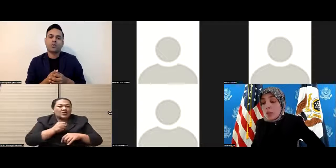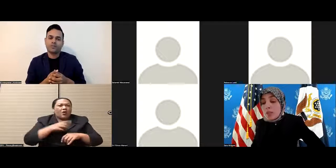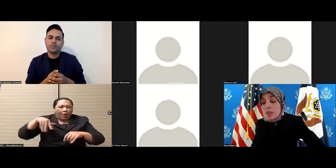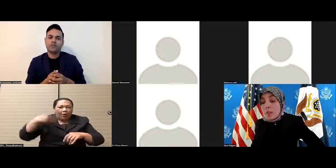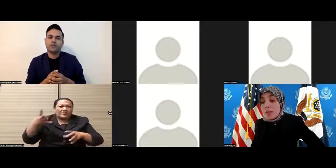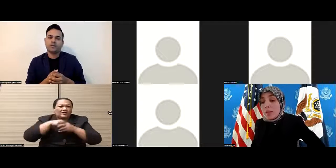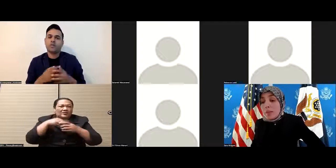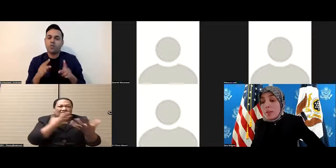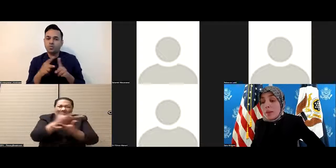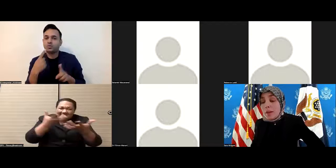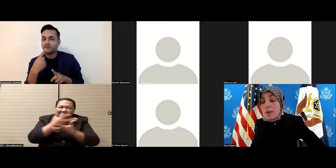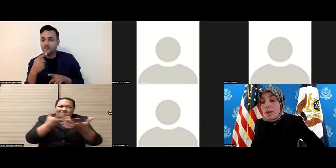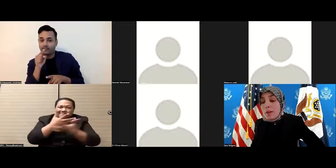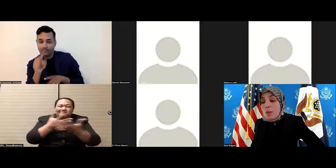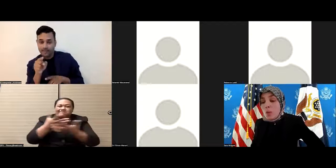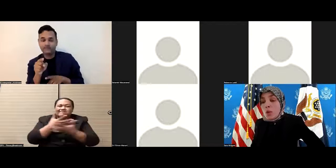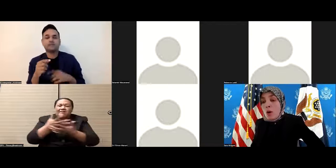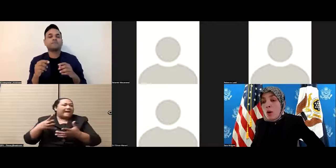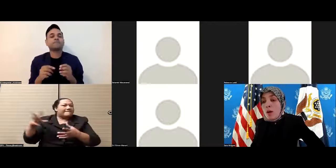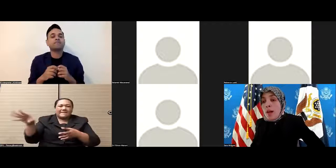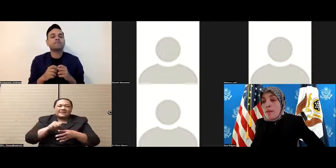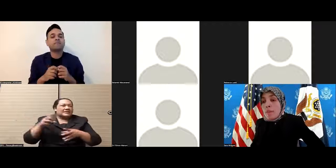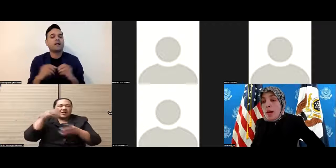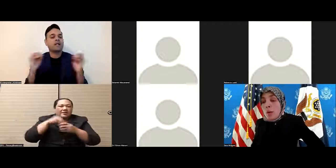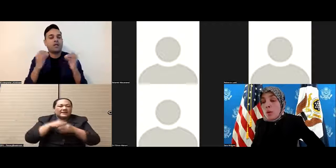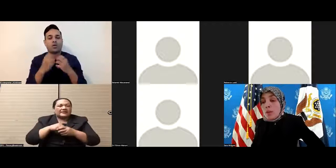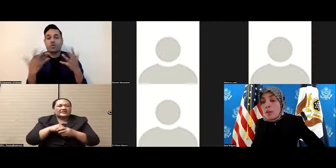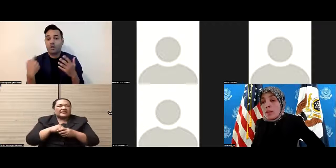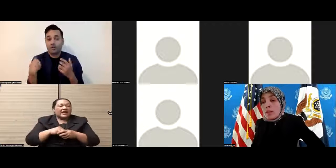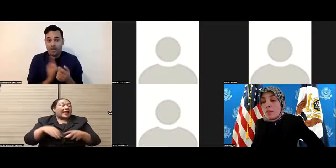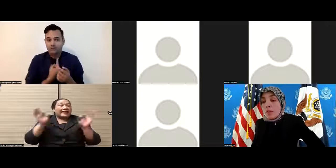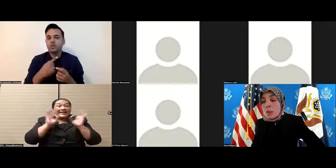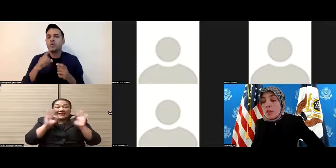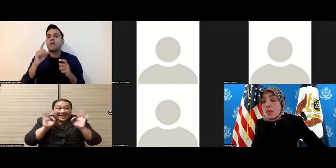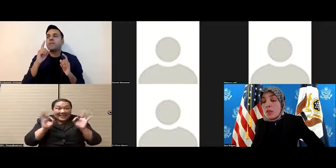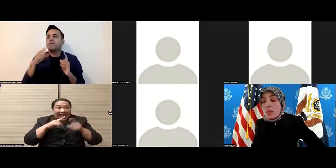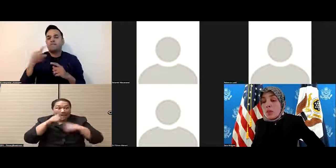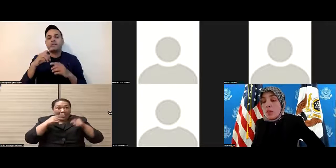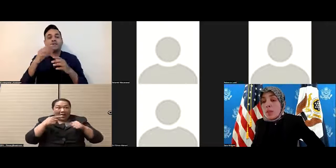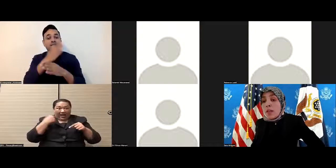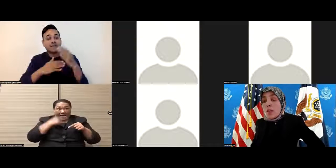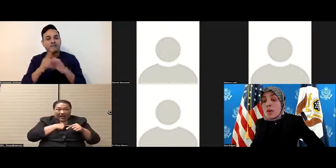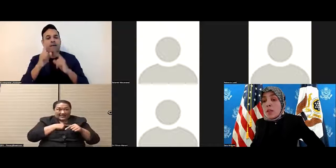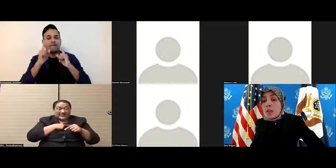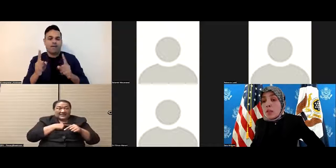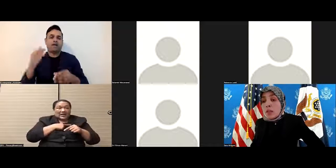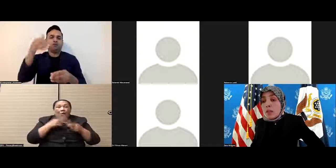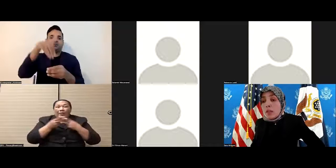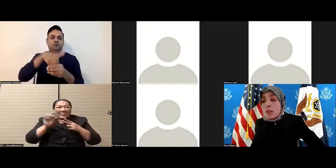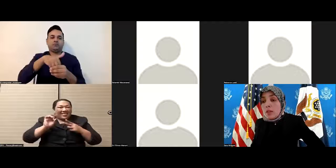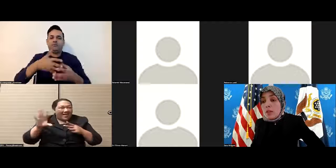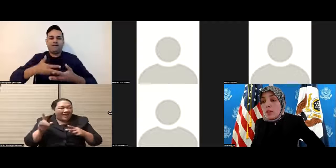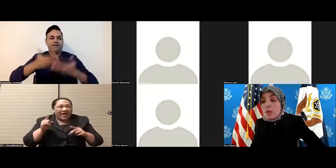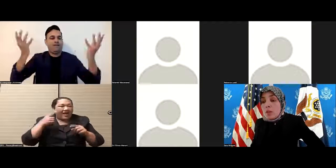with this one statement. We all have the power within us as individuals and countries and governments and